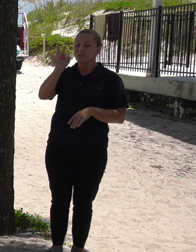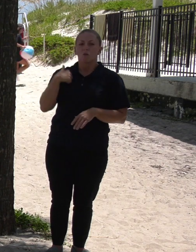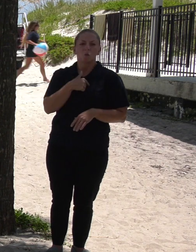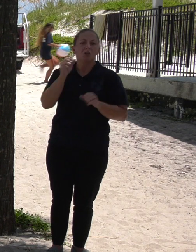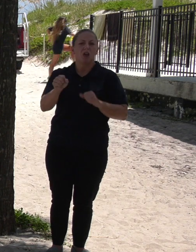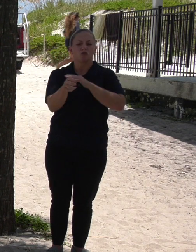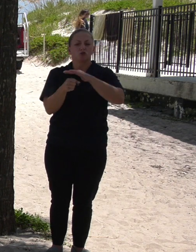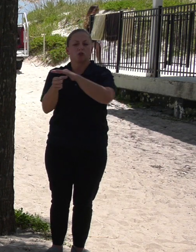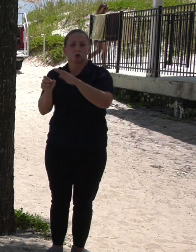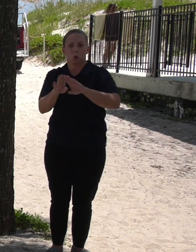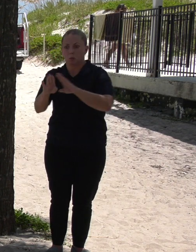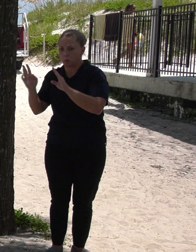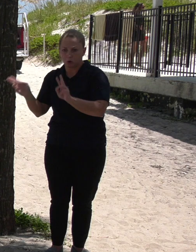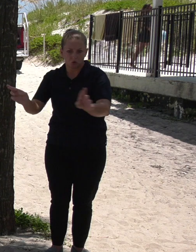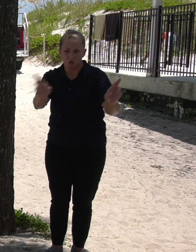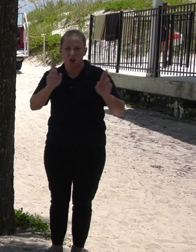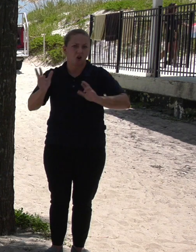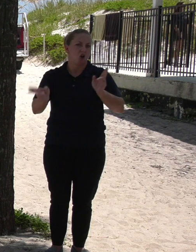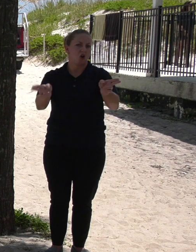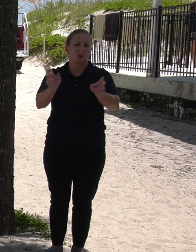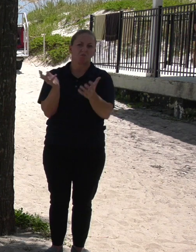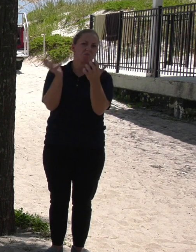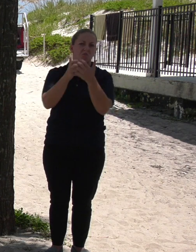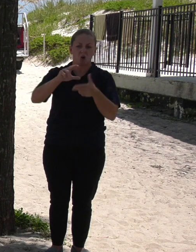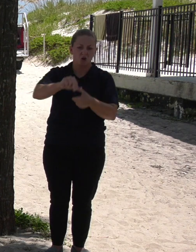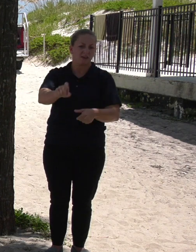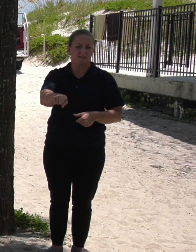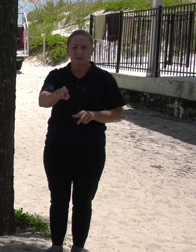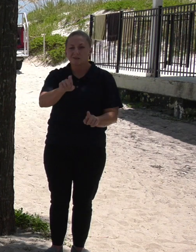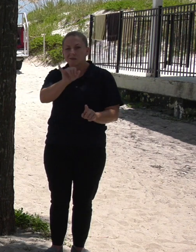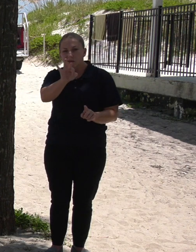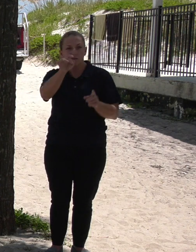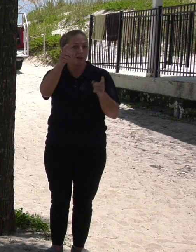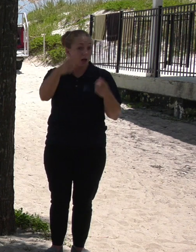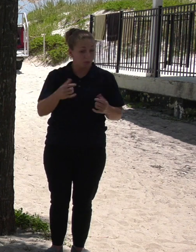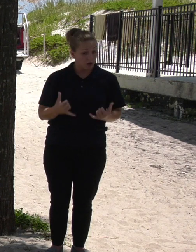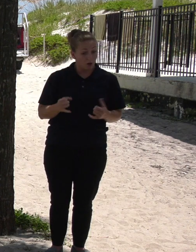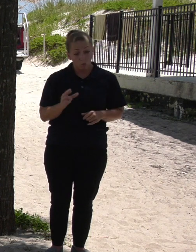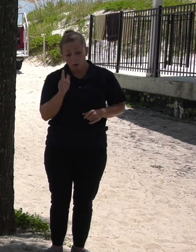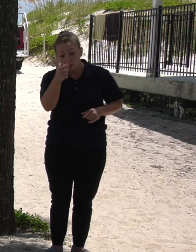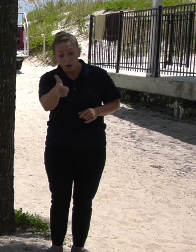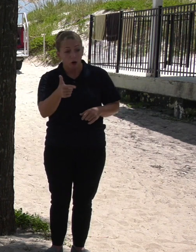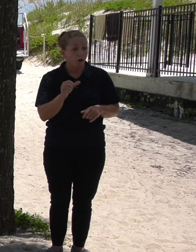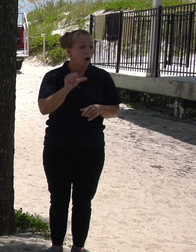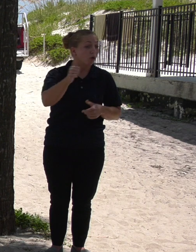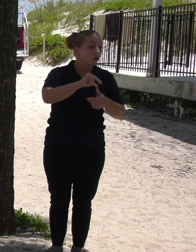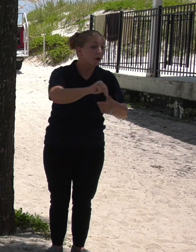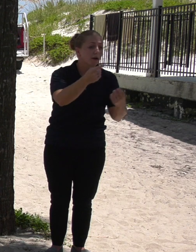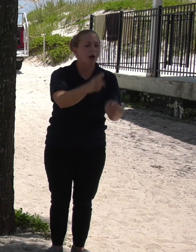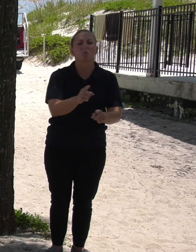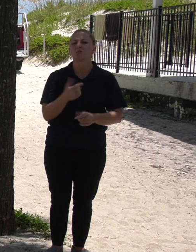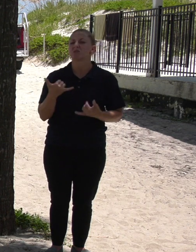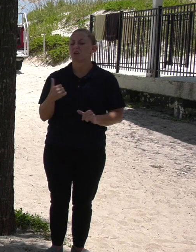to COVID-19 guidelines, should that be necessary this time or some point later in the season. Citizens with special needs are asked to register